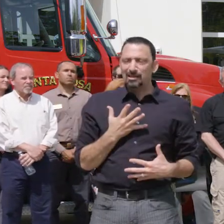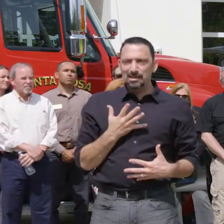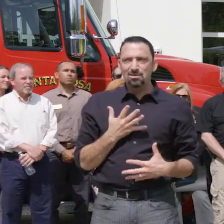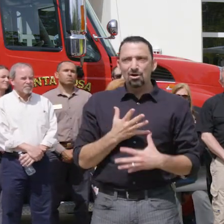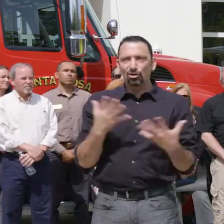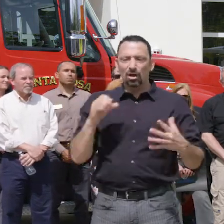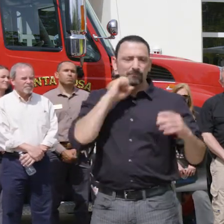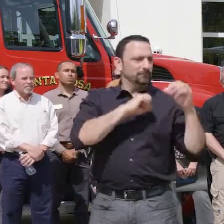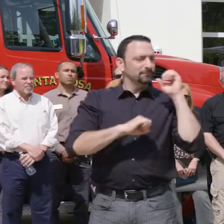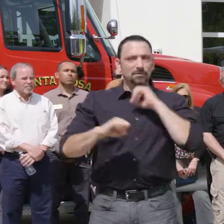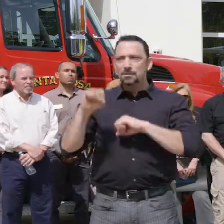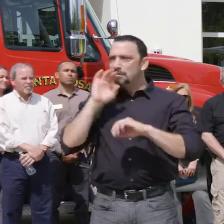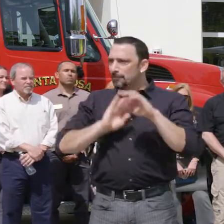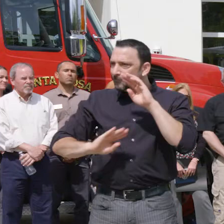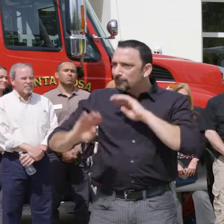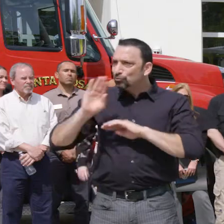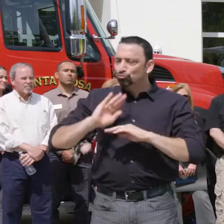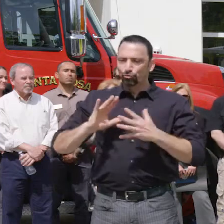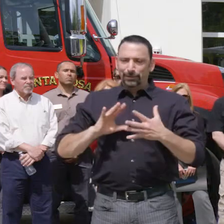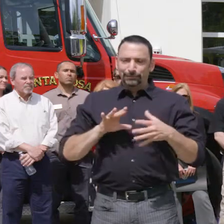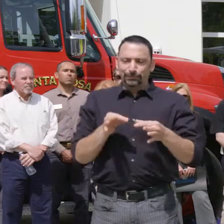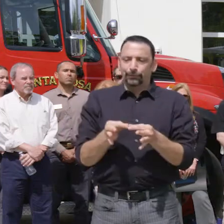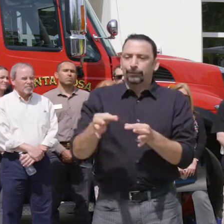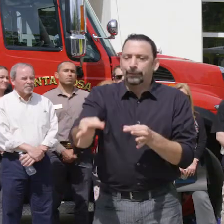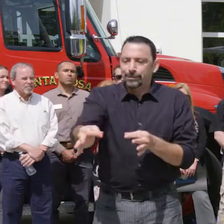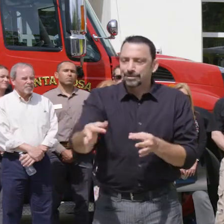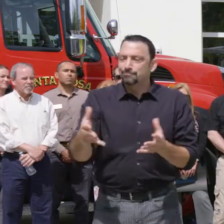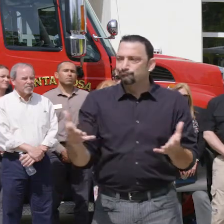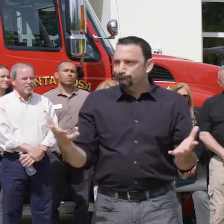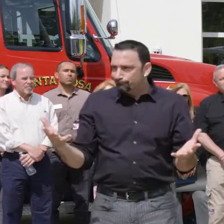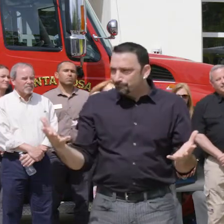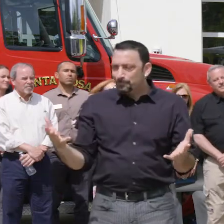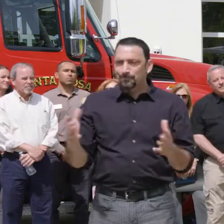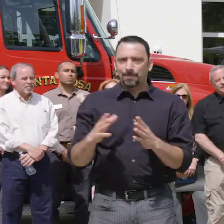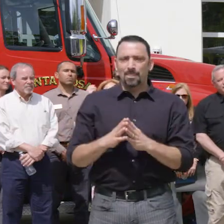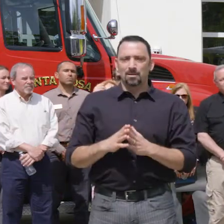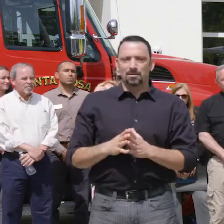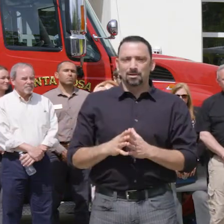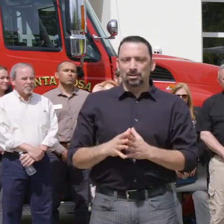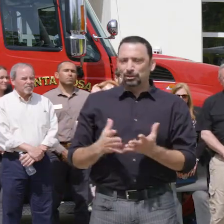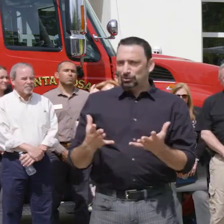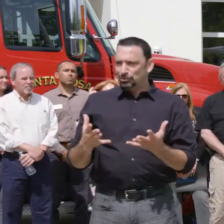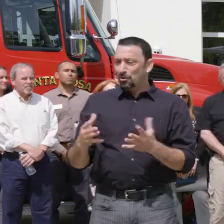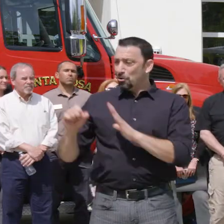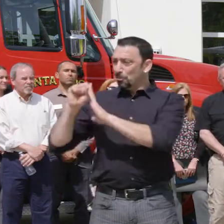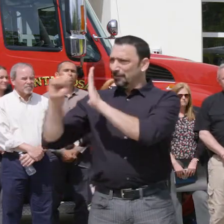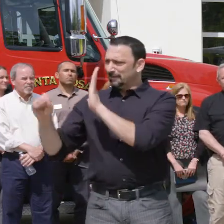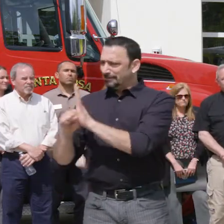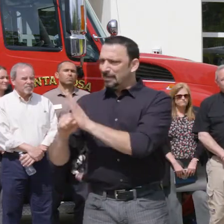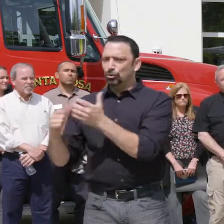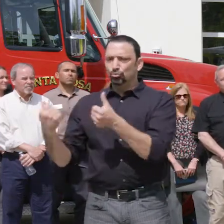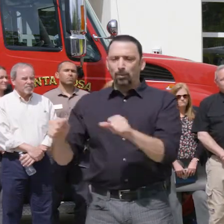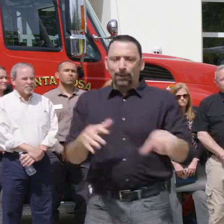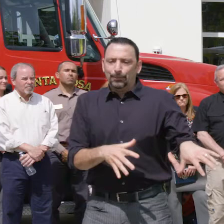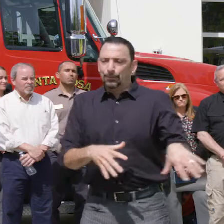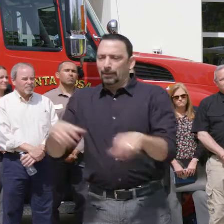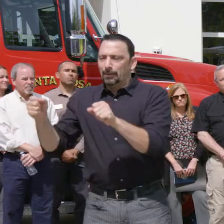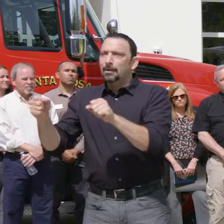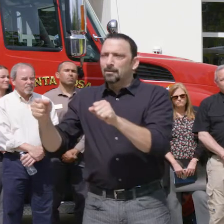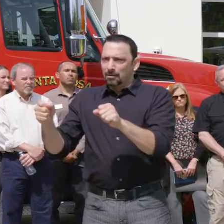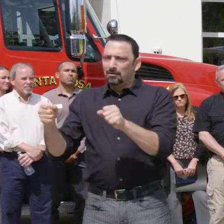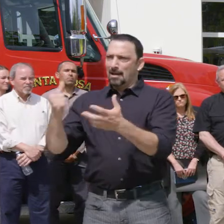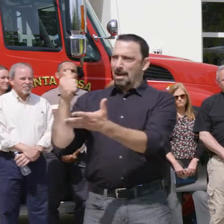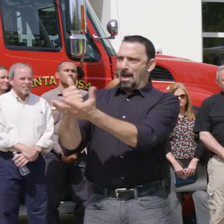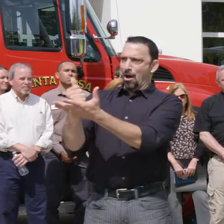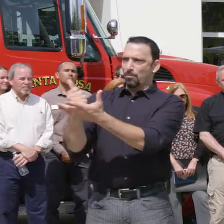delays, but there was measures taken largely on the state side to solve for that along with us, so we wouldn't